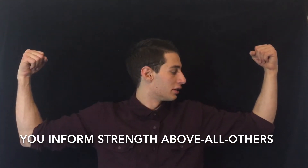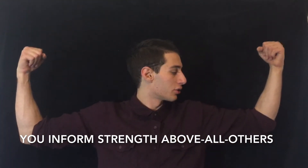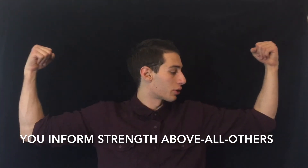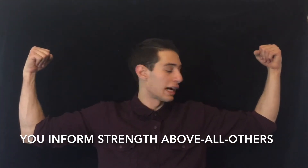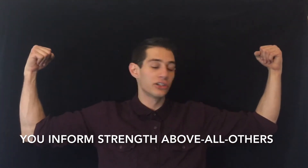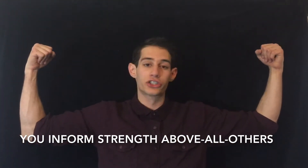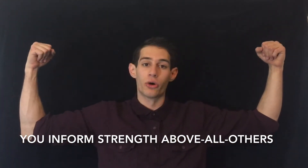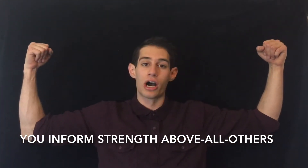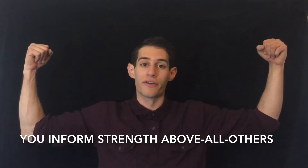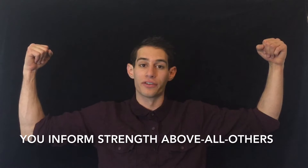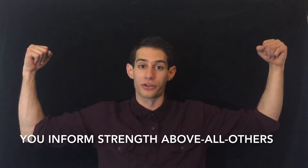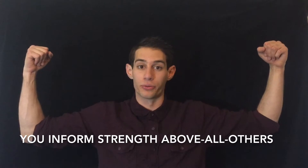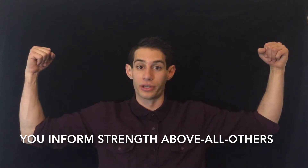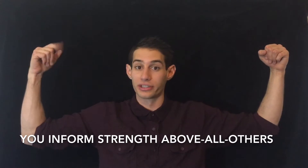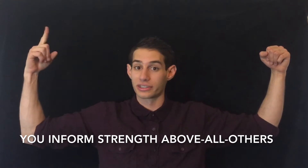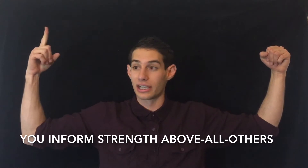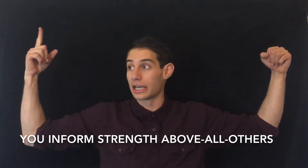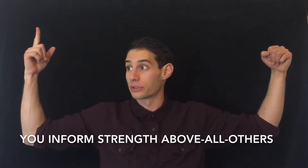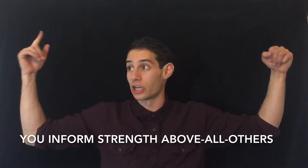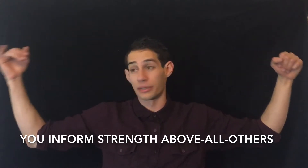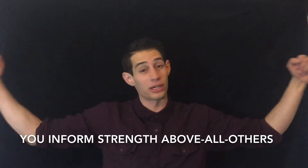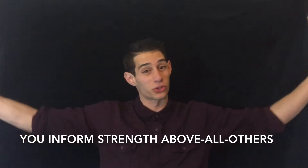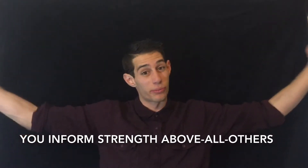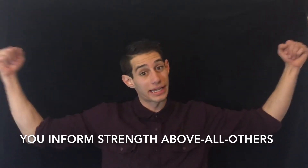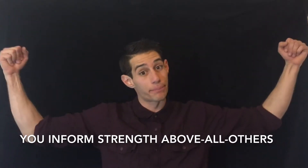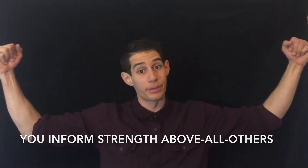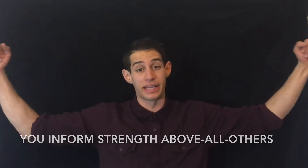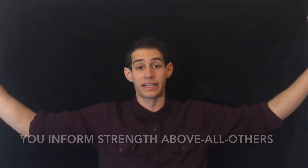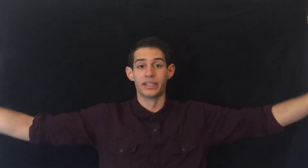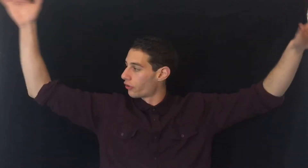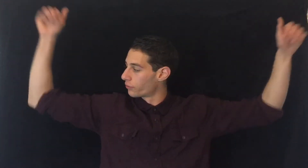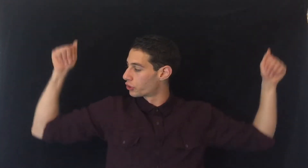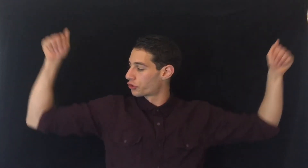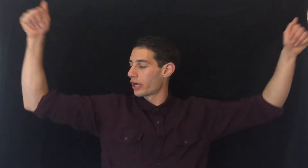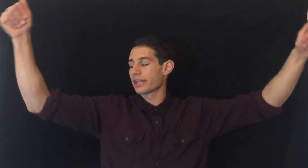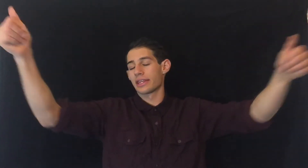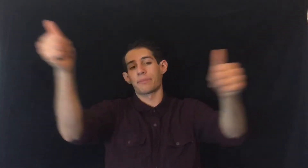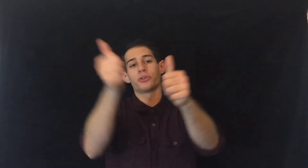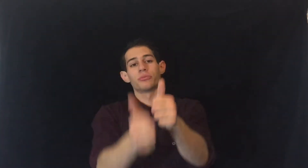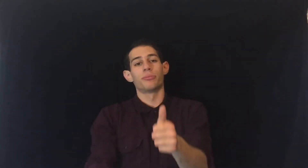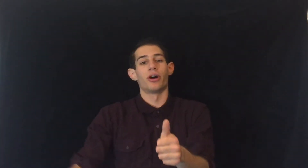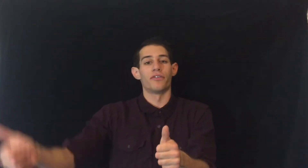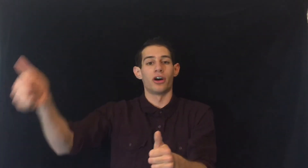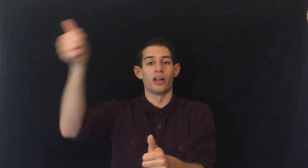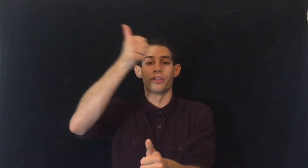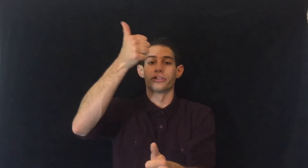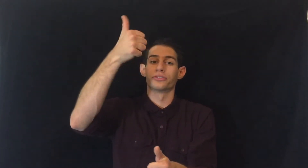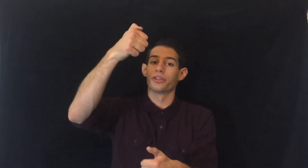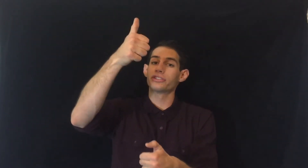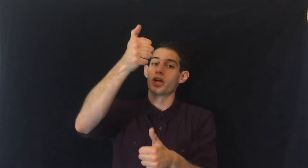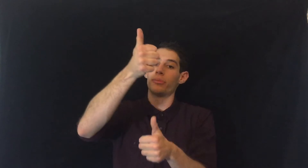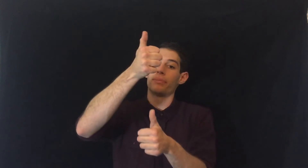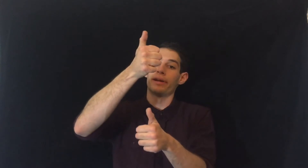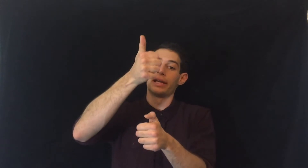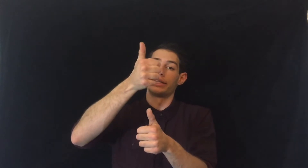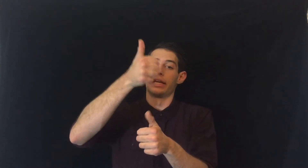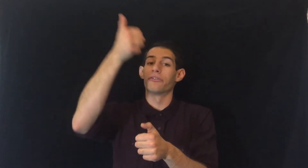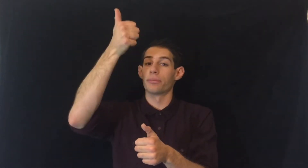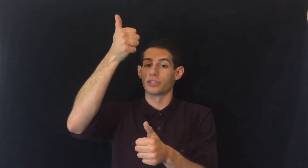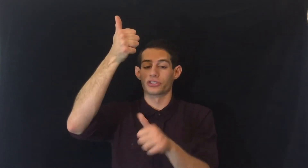So kind of show off a little bit. This is God we're talking about, so make it big. Go from strength, that puts him above all others. So this thumb up hand, it represents God,